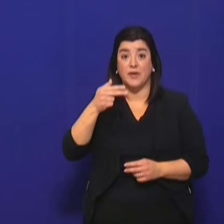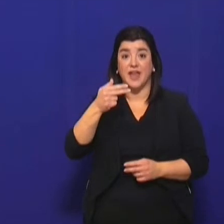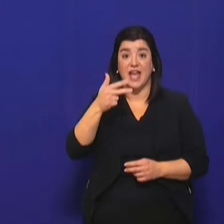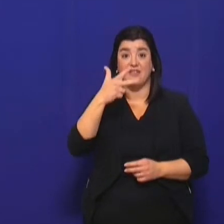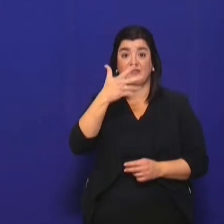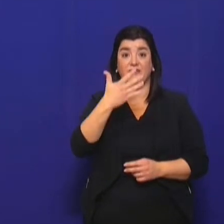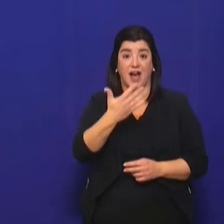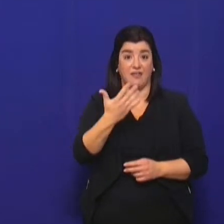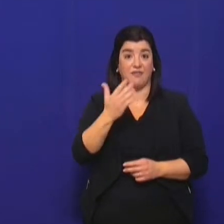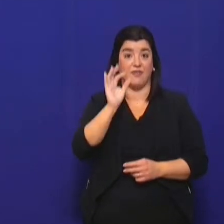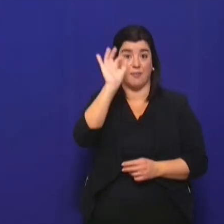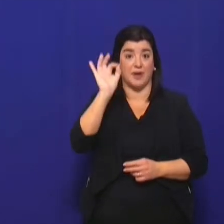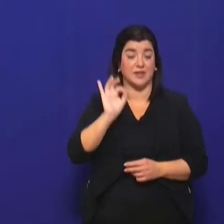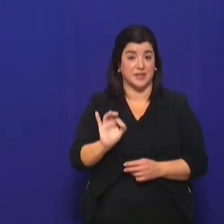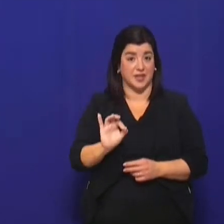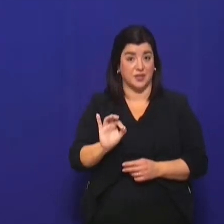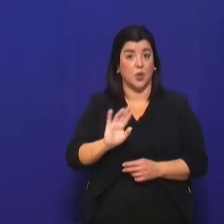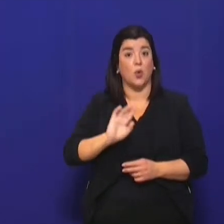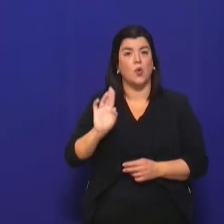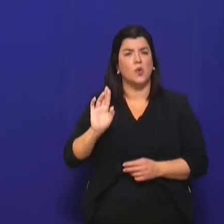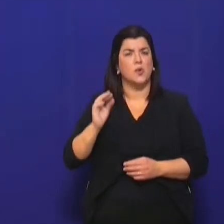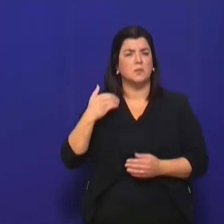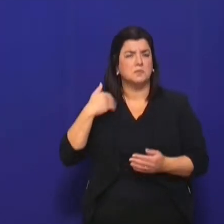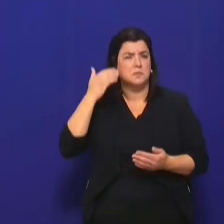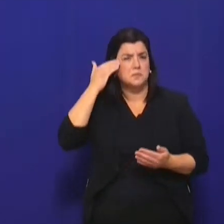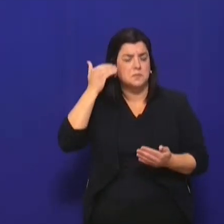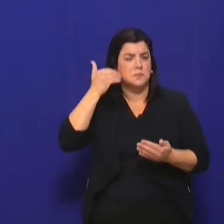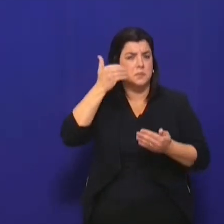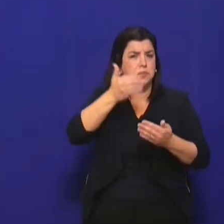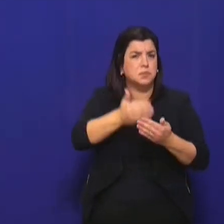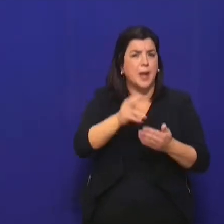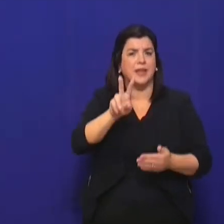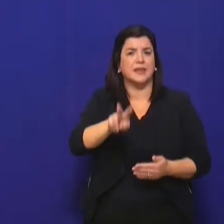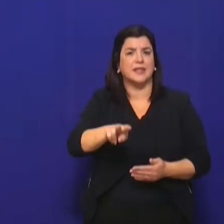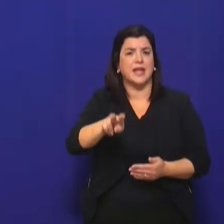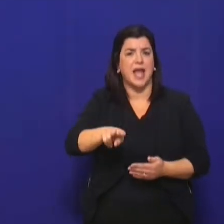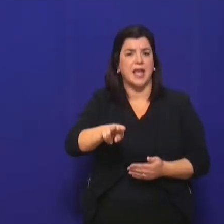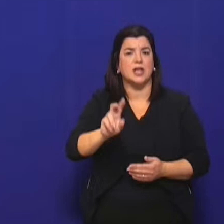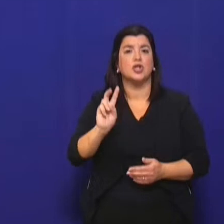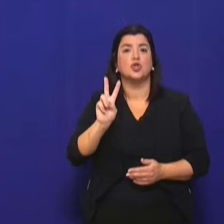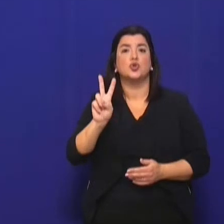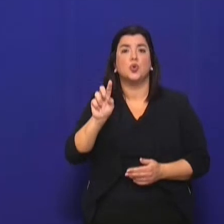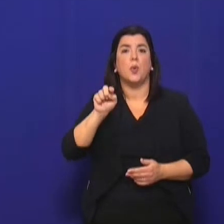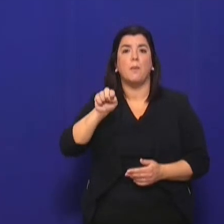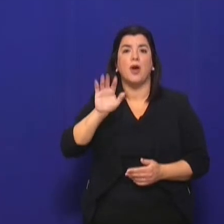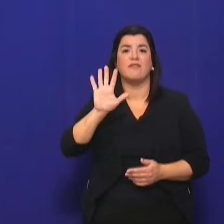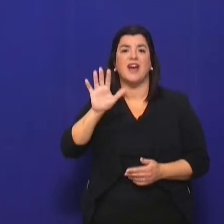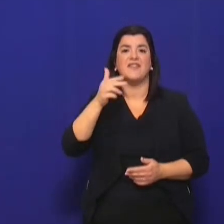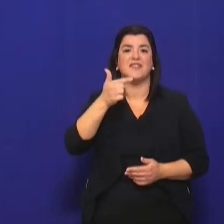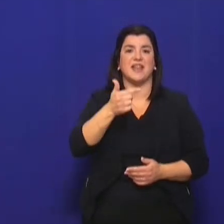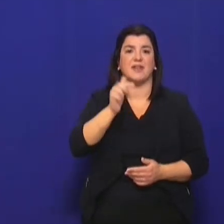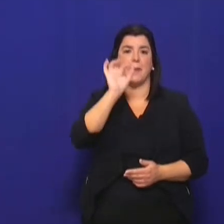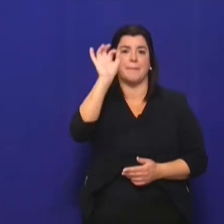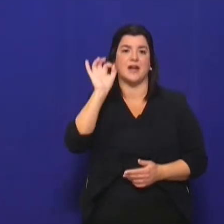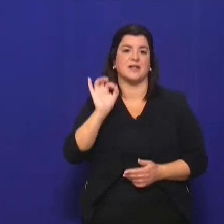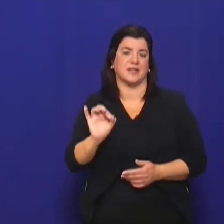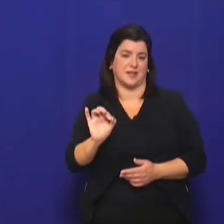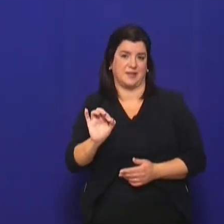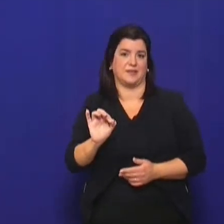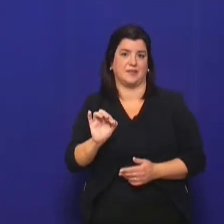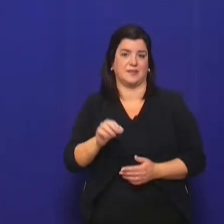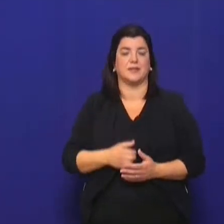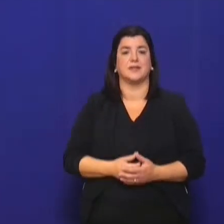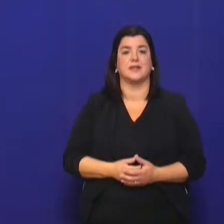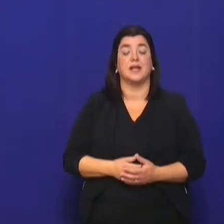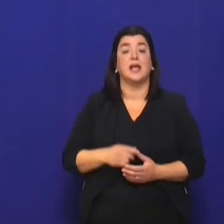1.85% coverage u propju bil-projections li għamilna sa nhar it-tnejn ħajkolna 2.57 coverage tal-popolazzjoni